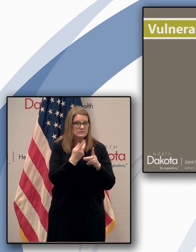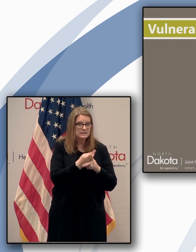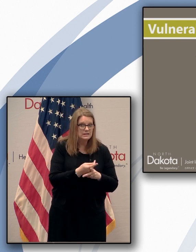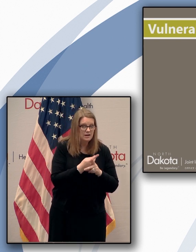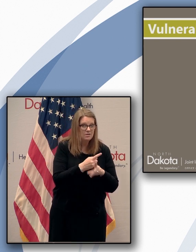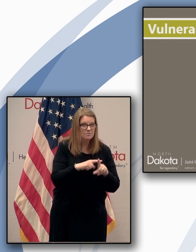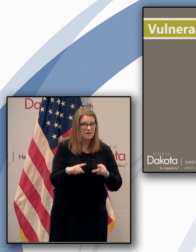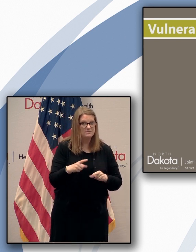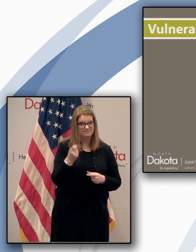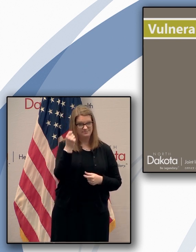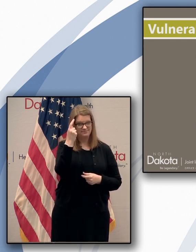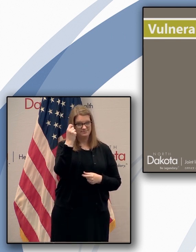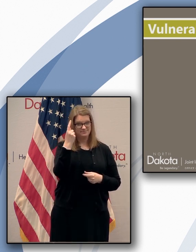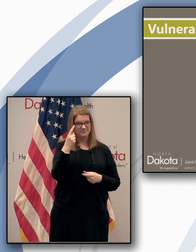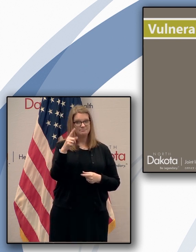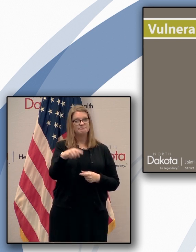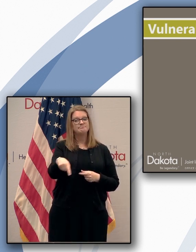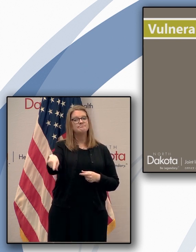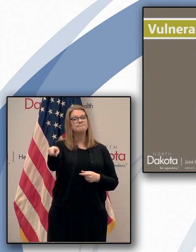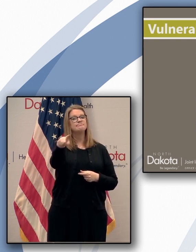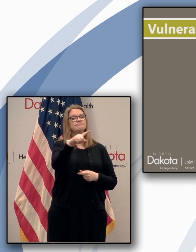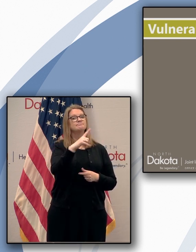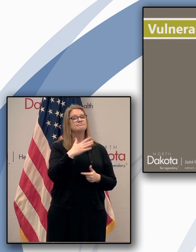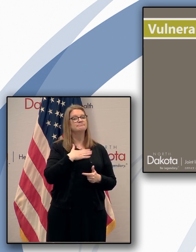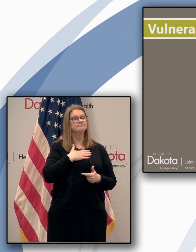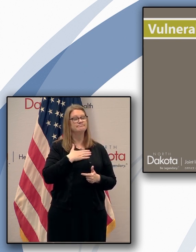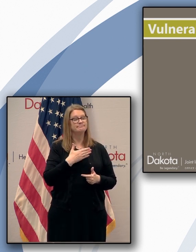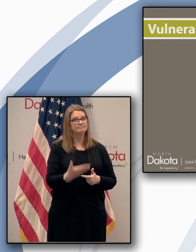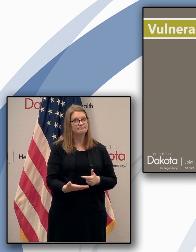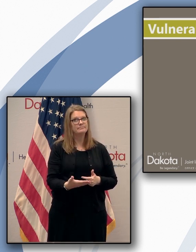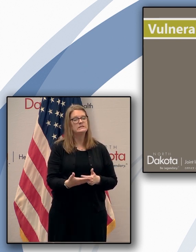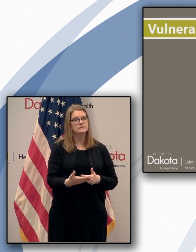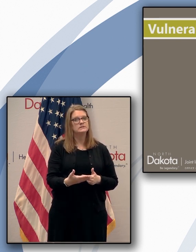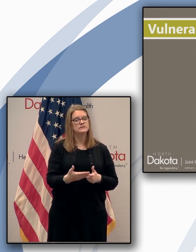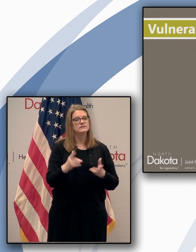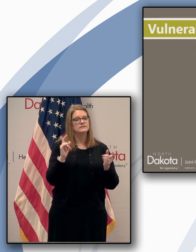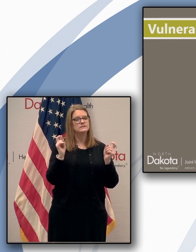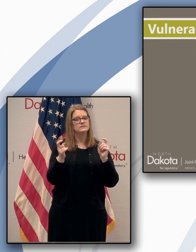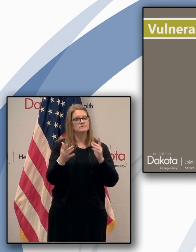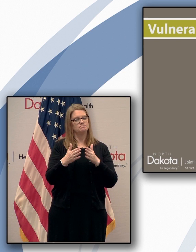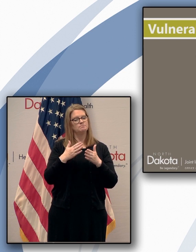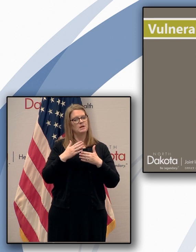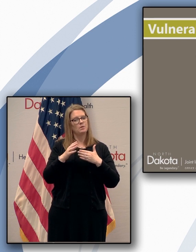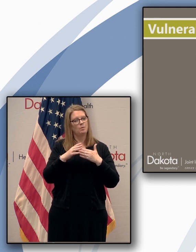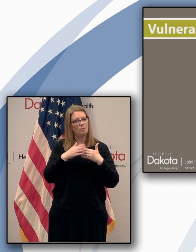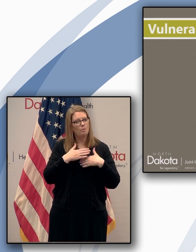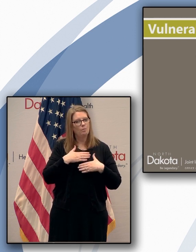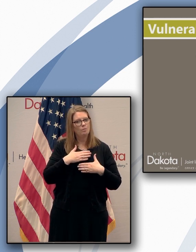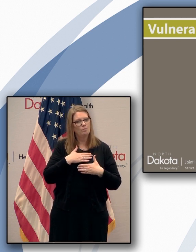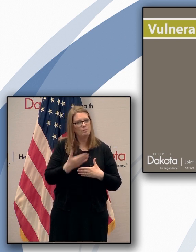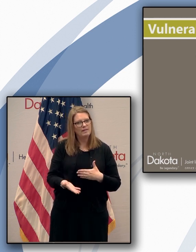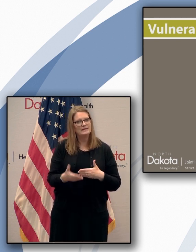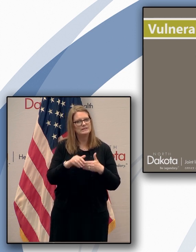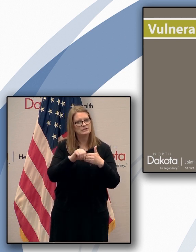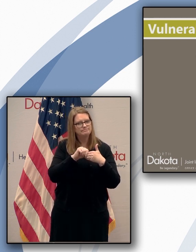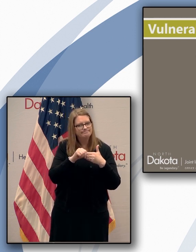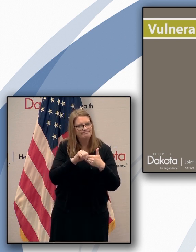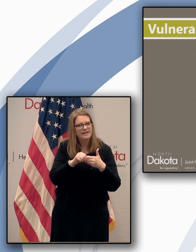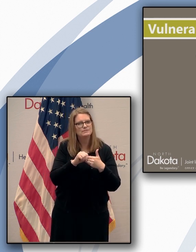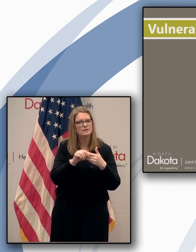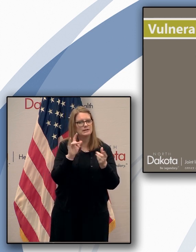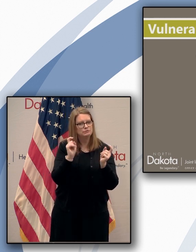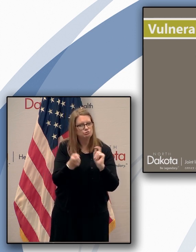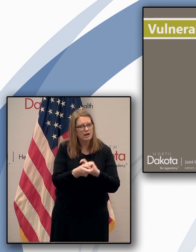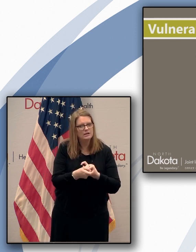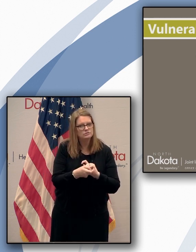be willing to use a growth mindset, think differently, and be open to change at the local level to protect those who